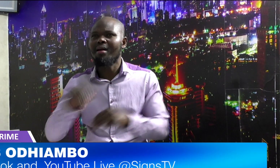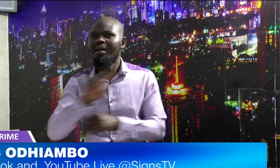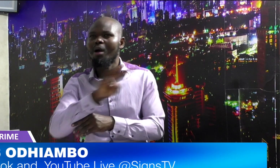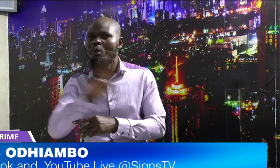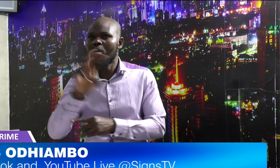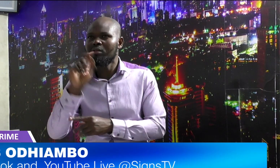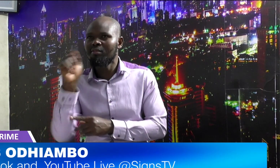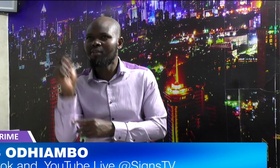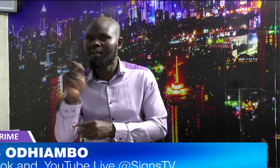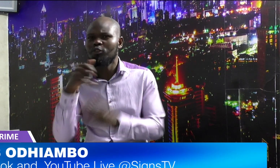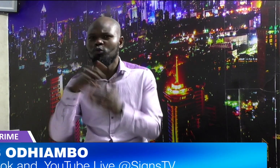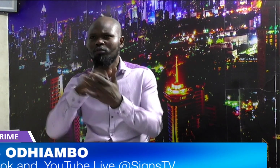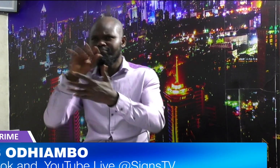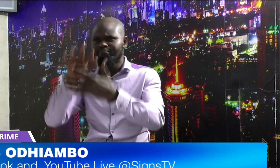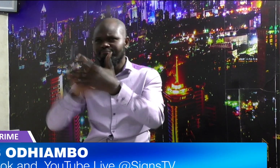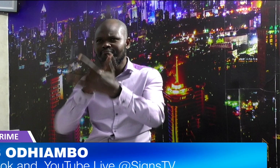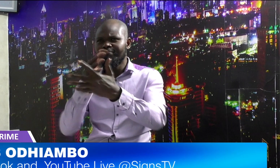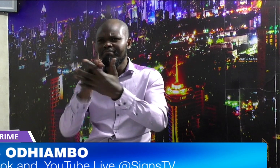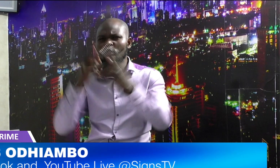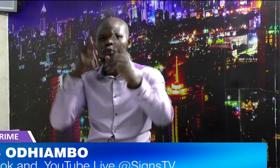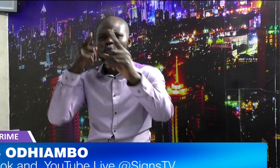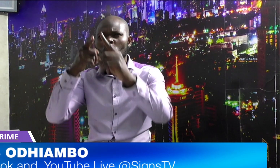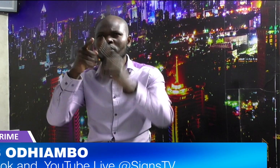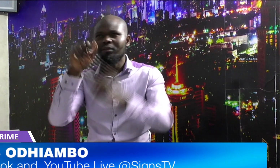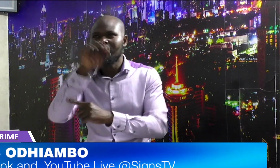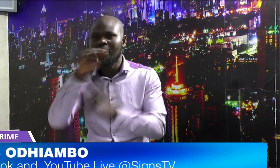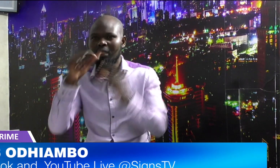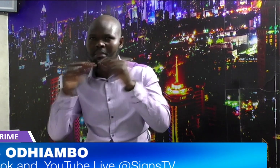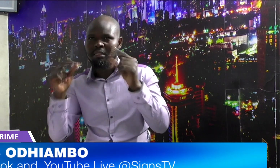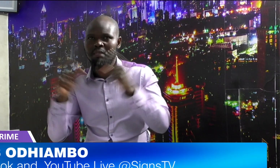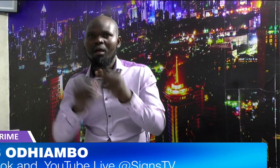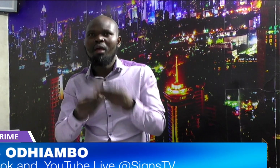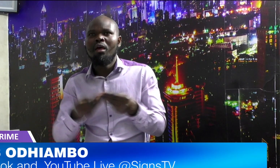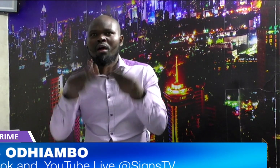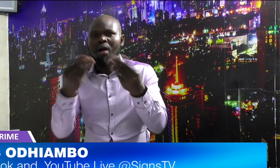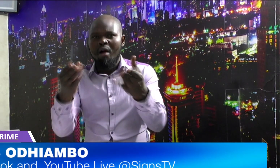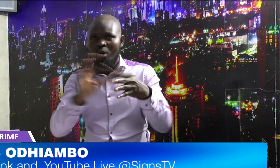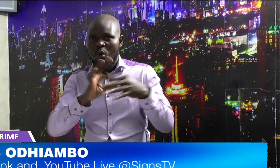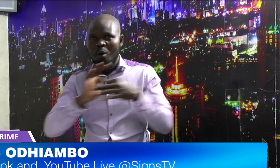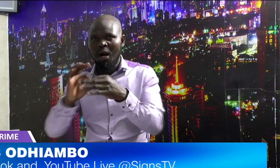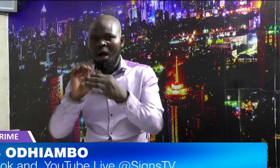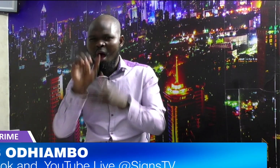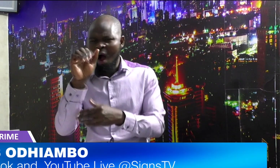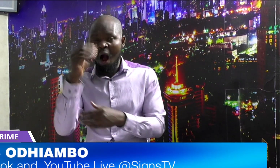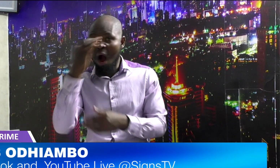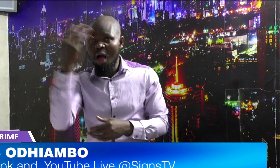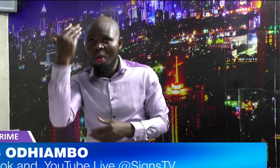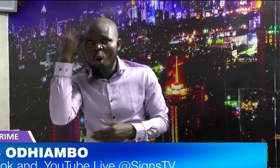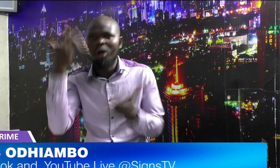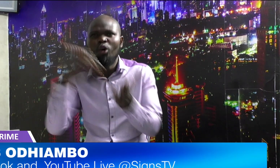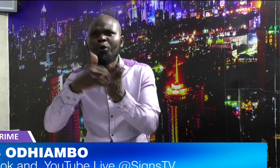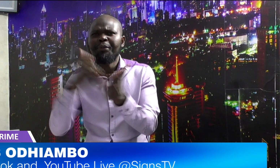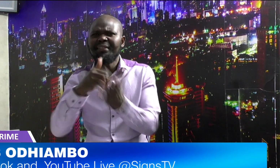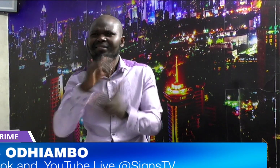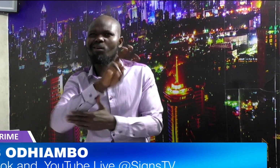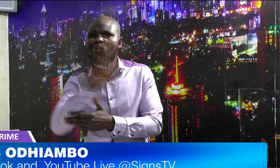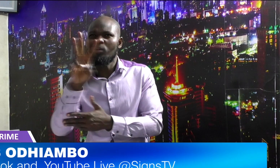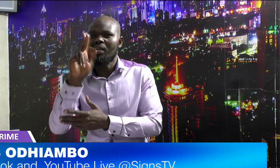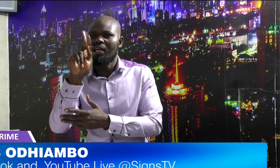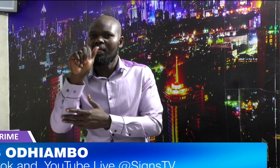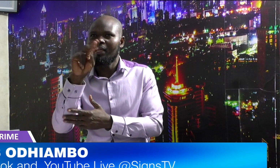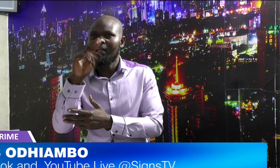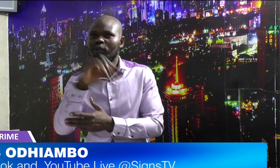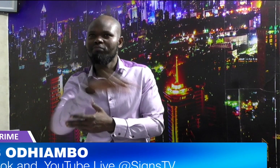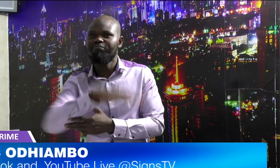for the anticipated El Nino rains. Kennedy Ouma, the manager of the Western Kenya schemes, has stated that